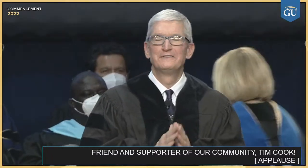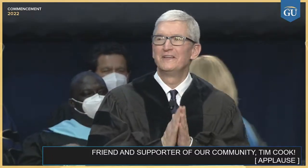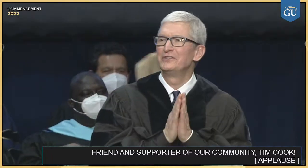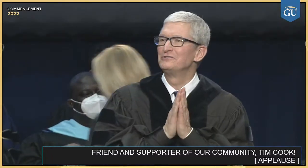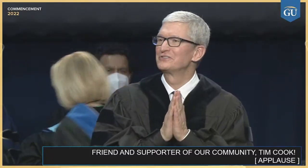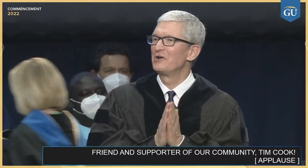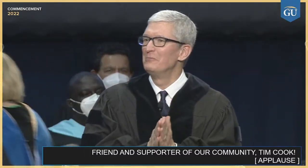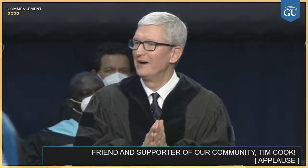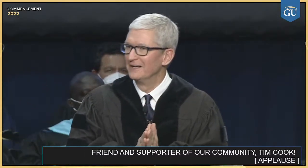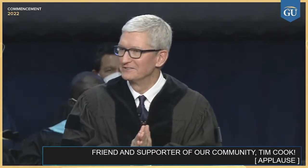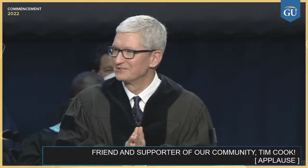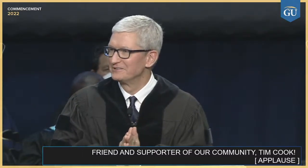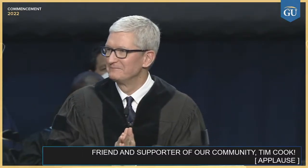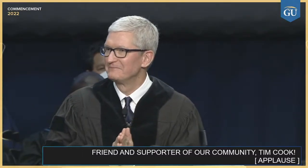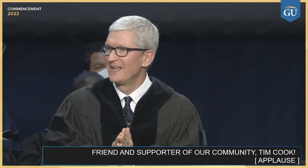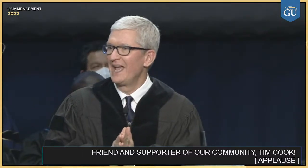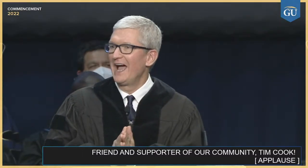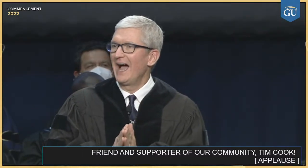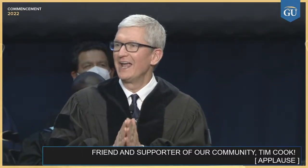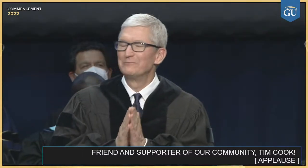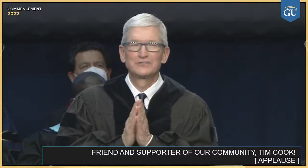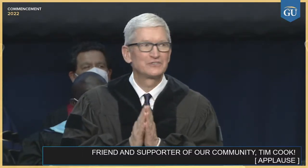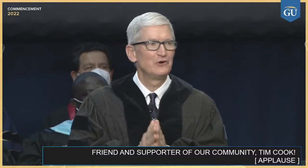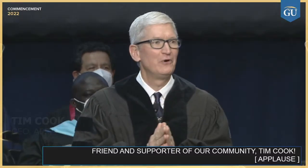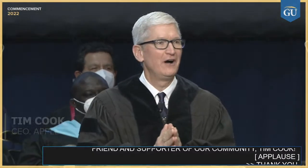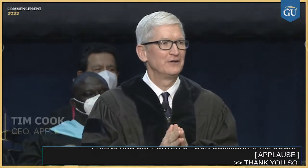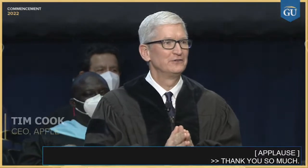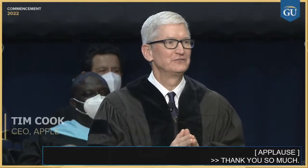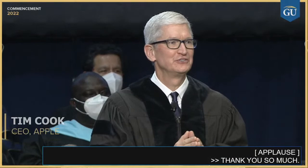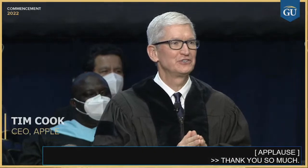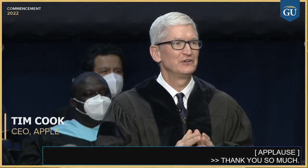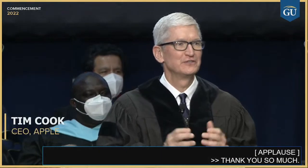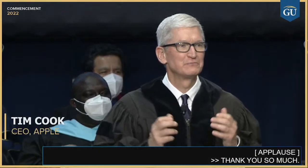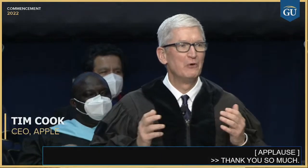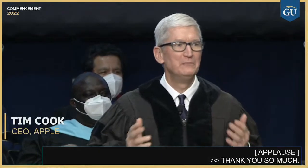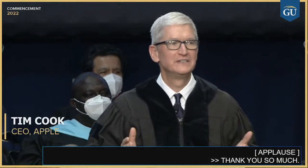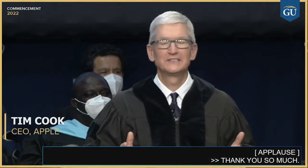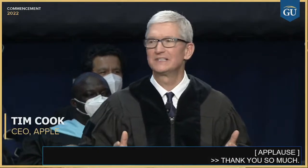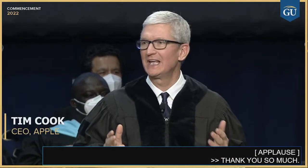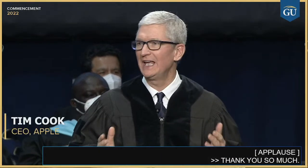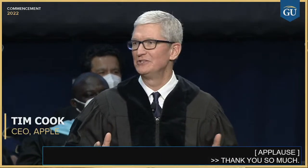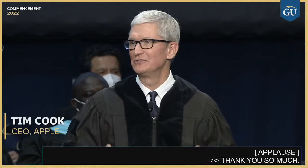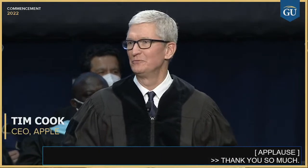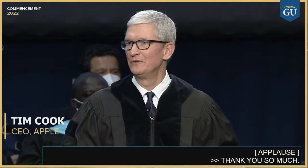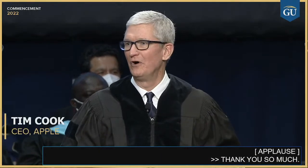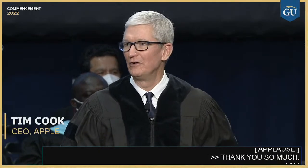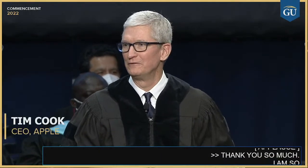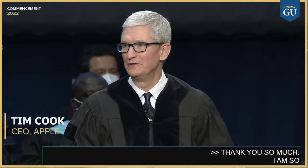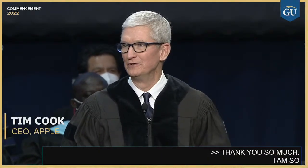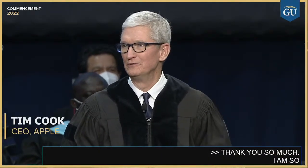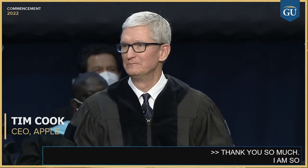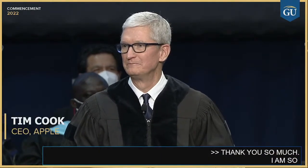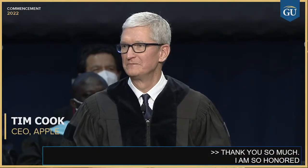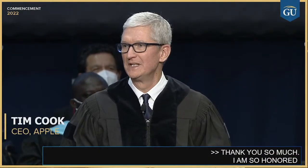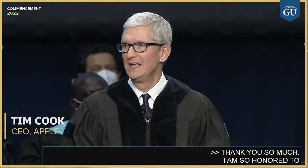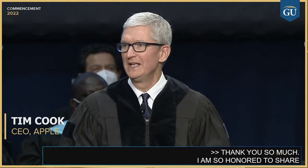Thank you so much. I am so honored to share this momentous occasion with all of you. Thank